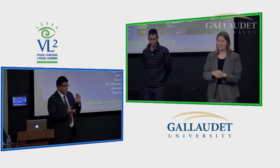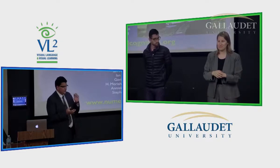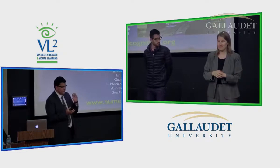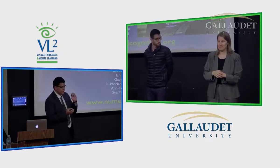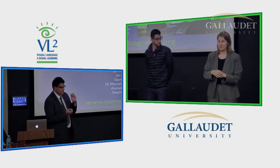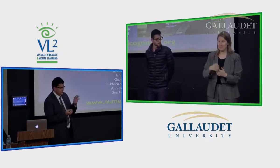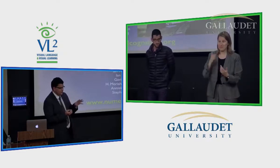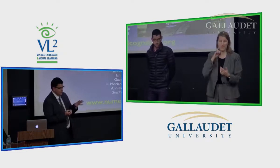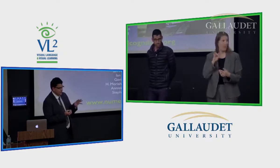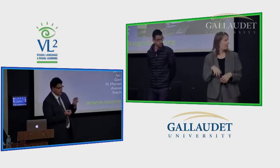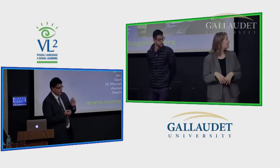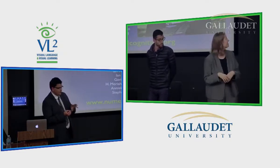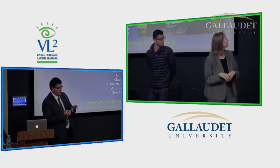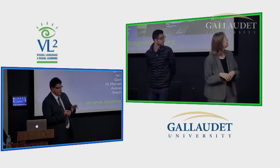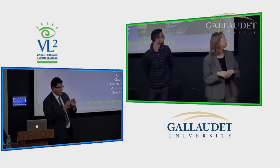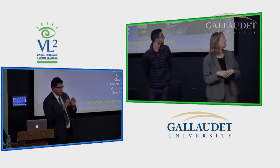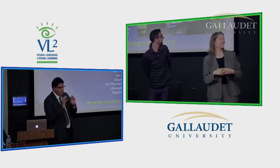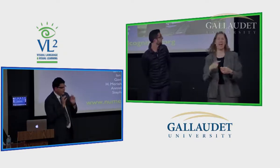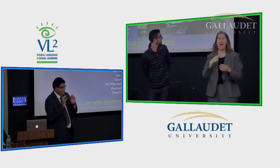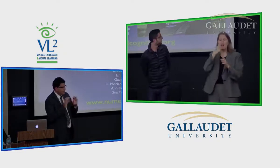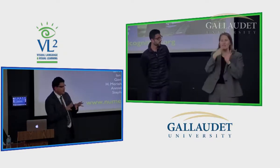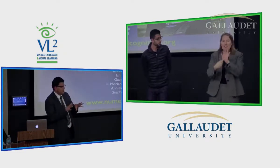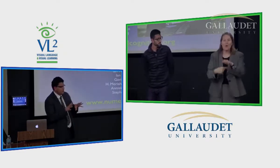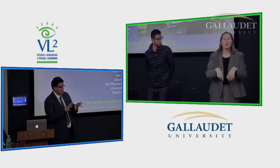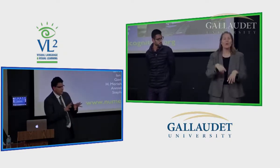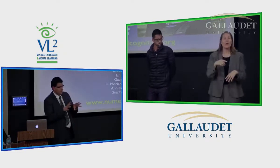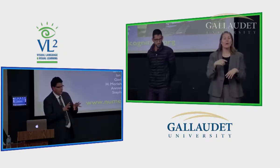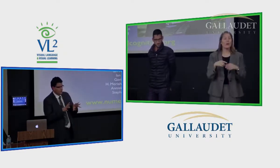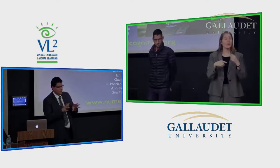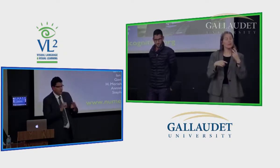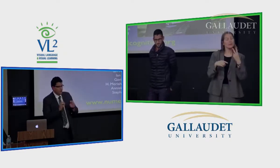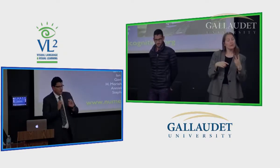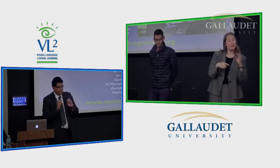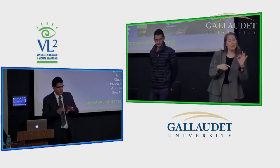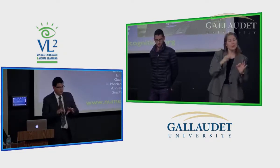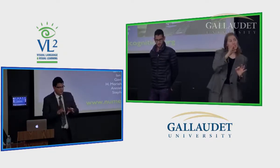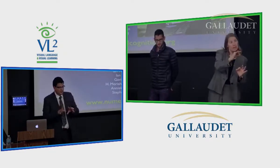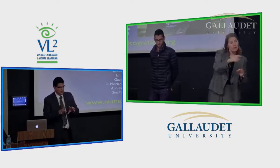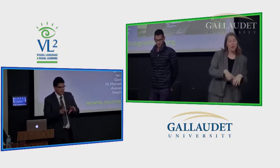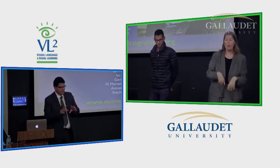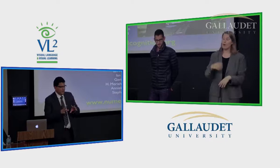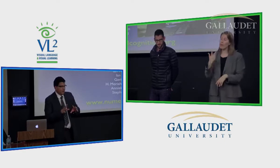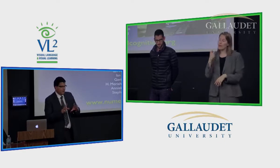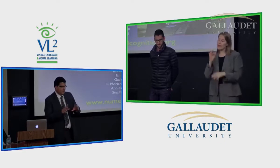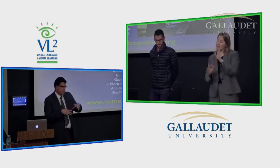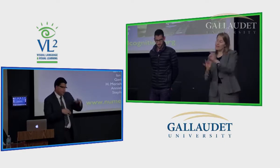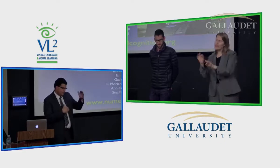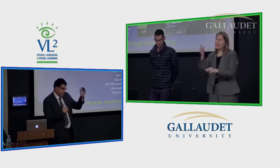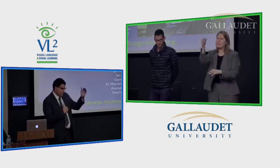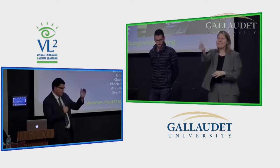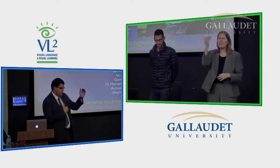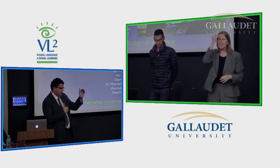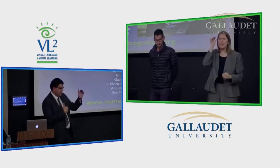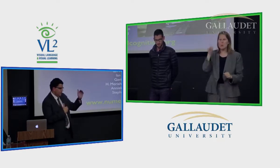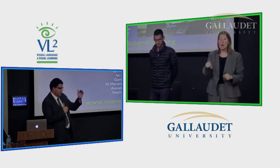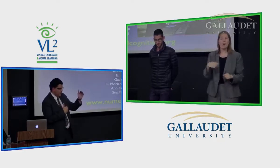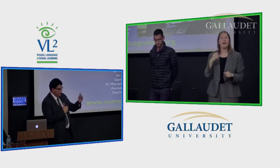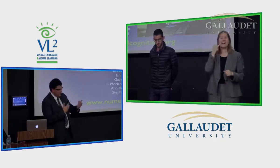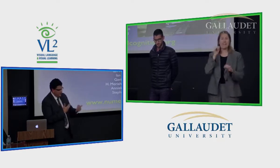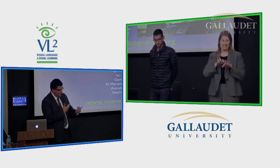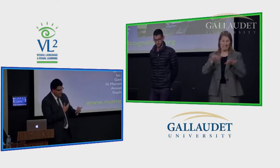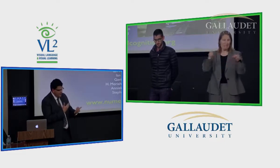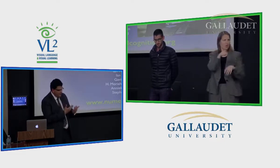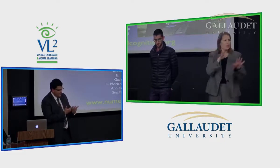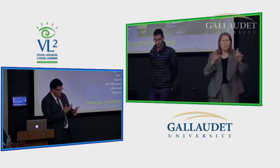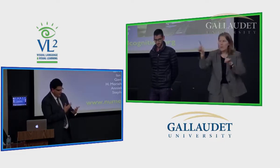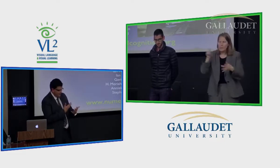When I show you an array of 2 dots or 3 dots, you can immediately say there's 2, immediately say there's 3, but once it goes above that, you have to count.